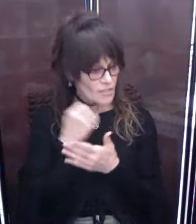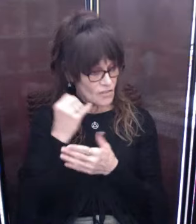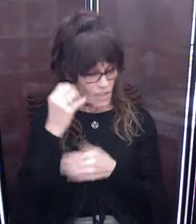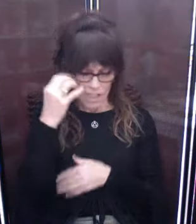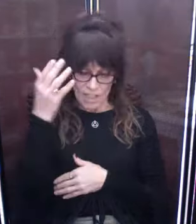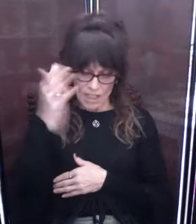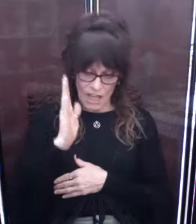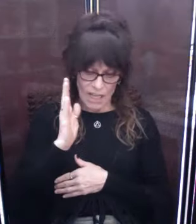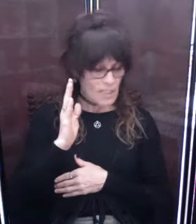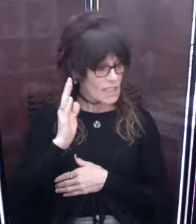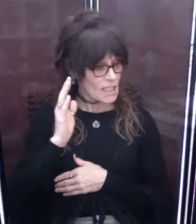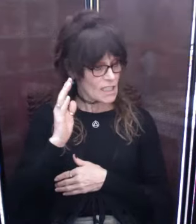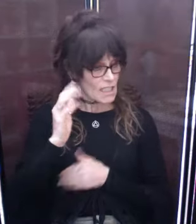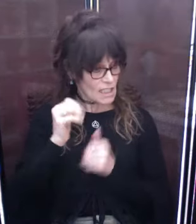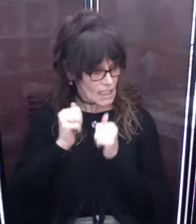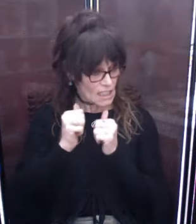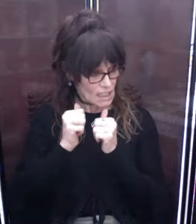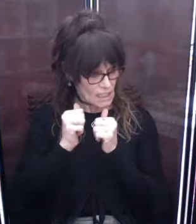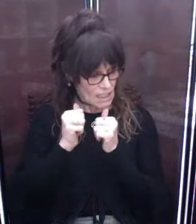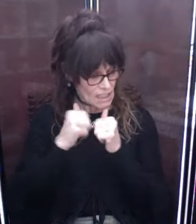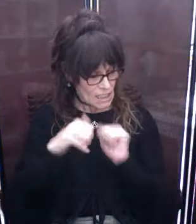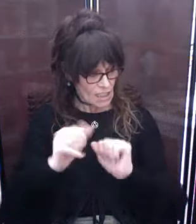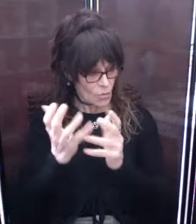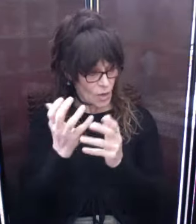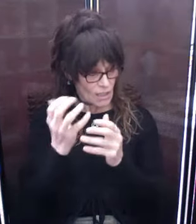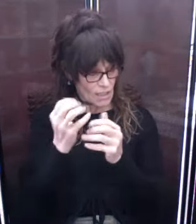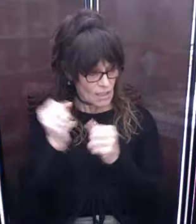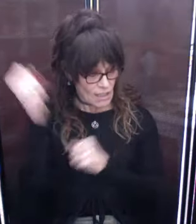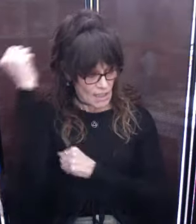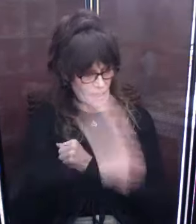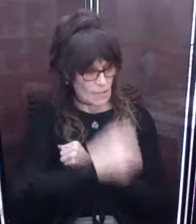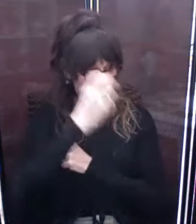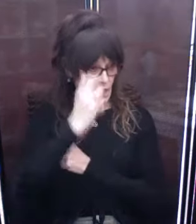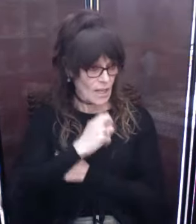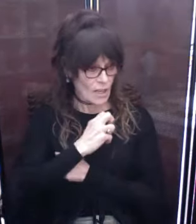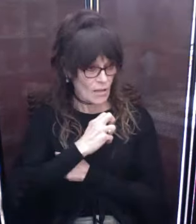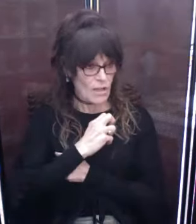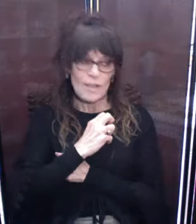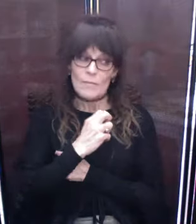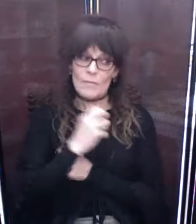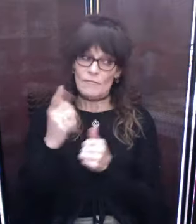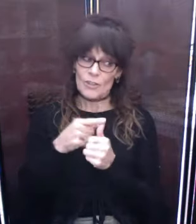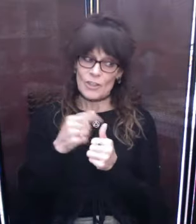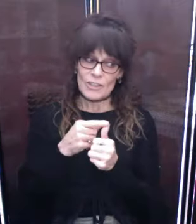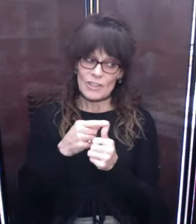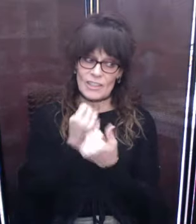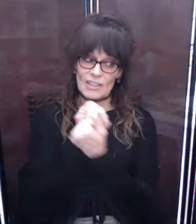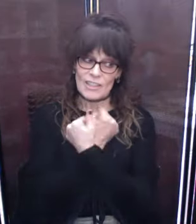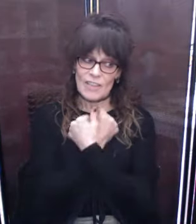right ahead and do that. But let's first acknowledge that this whole loving, forgiving thing is bullshit before you do